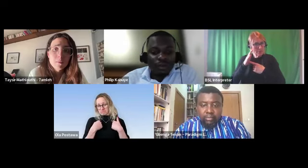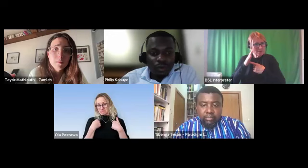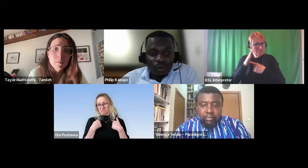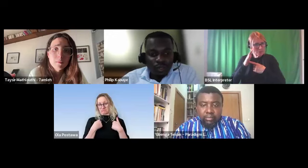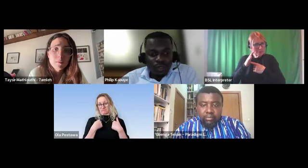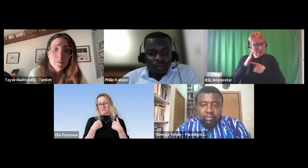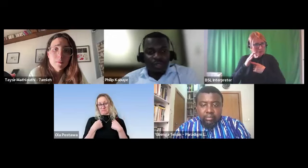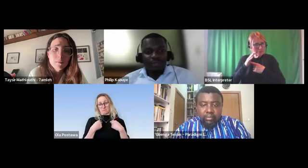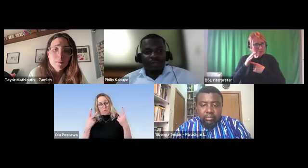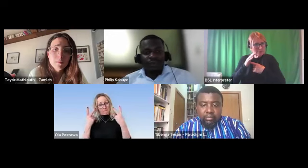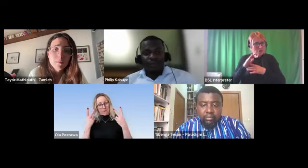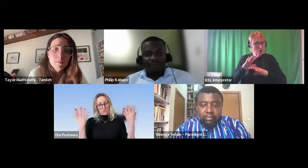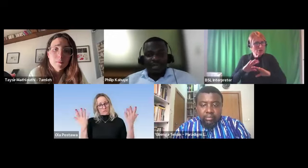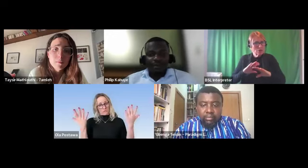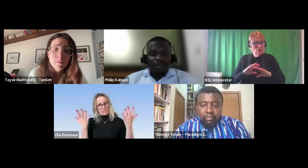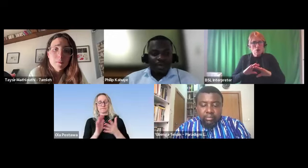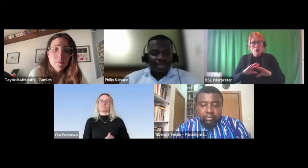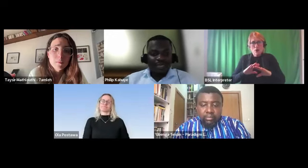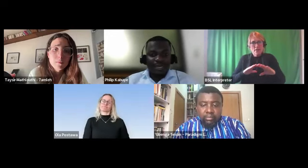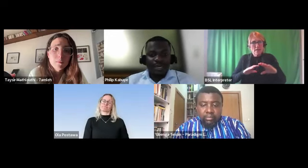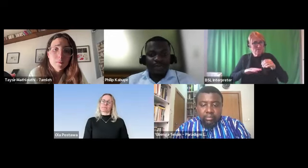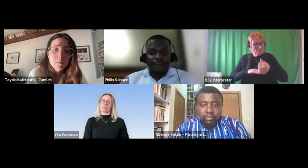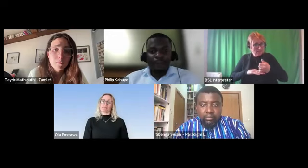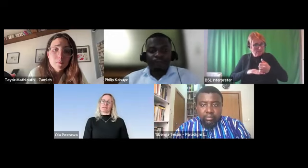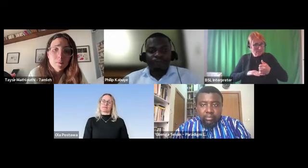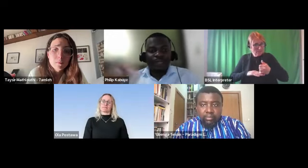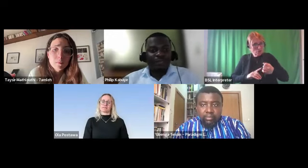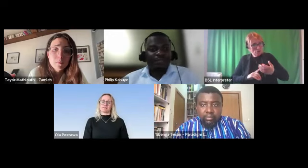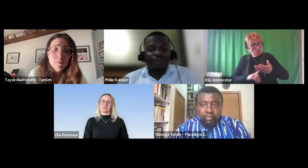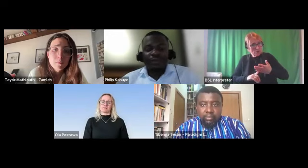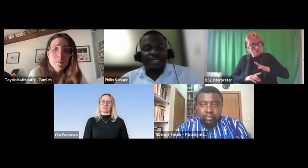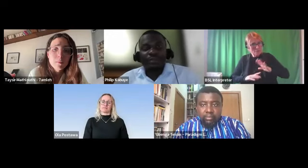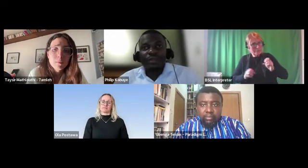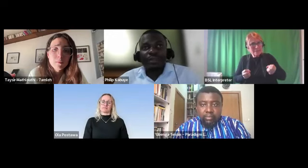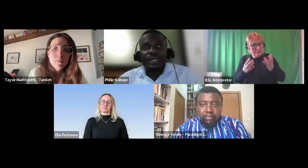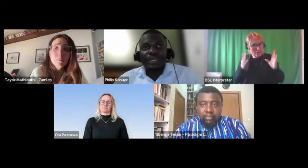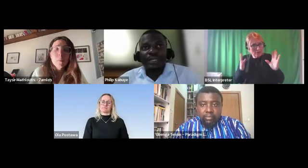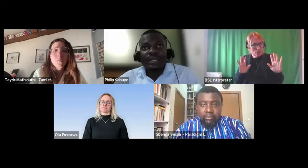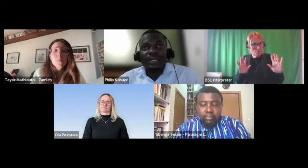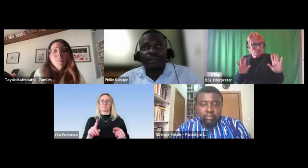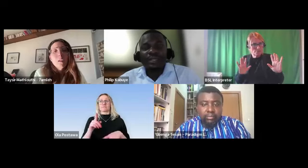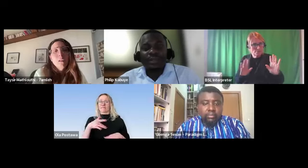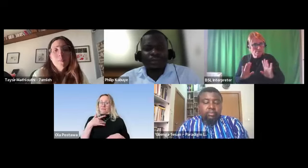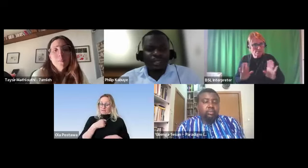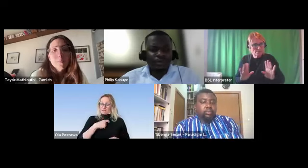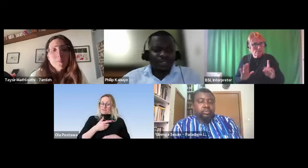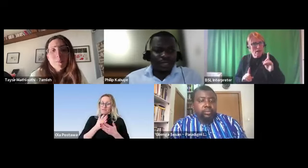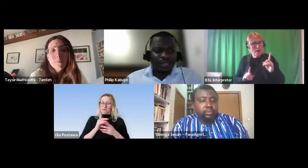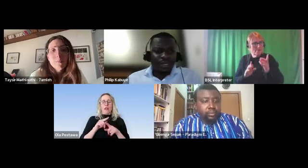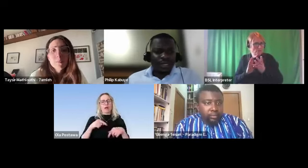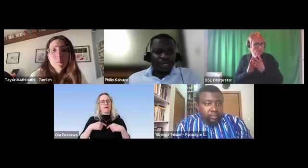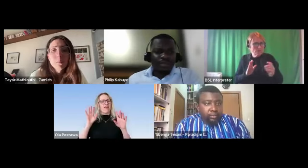not letting go on the fundamental rights. If, for example, you look at what the